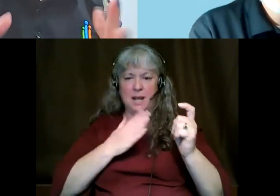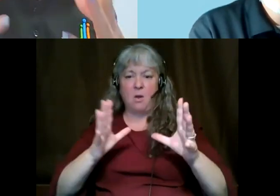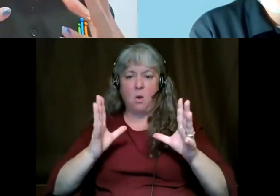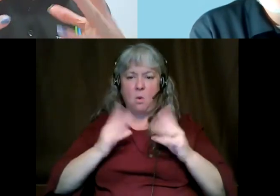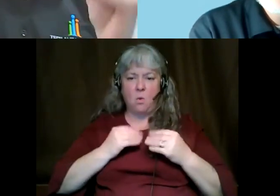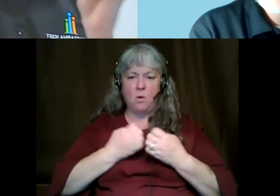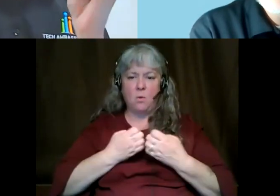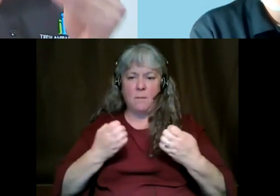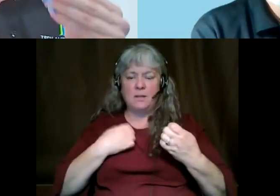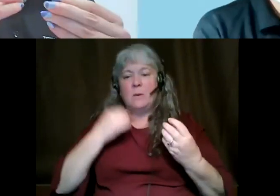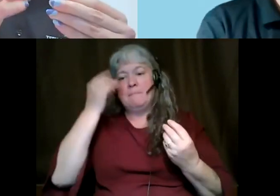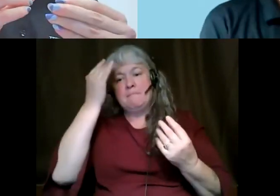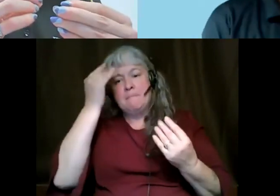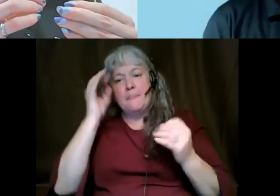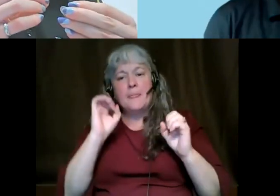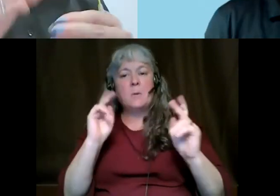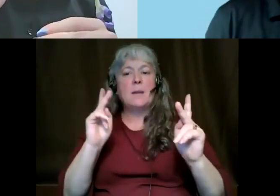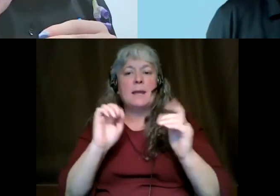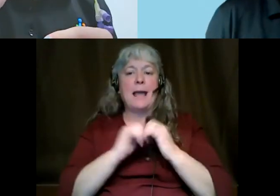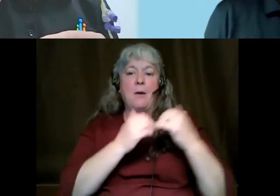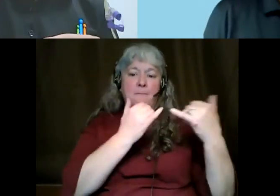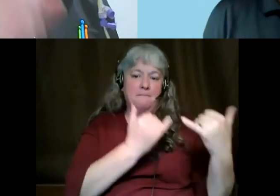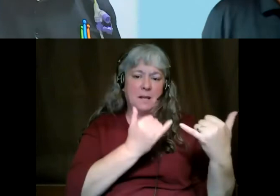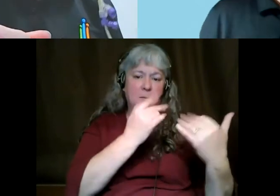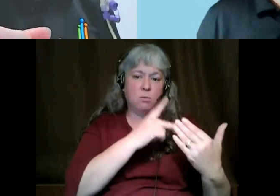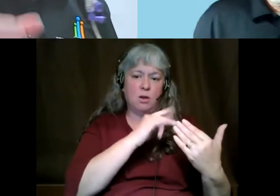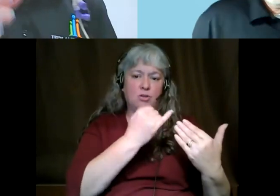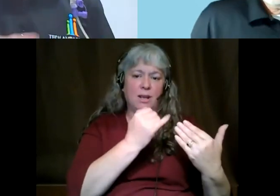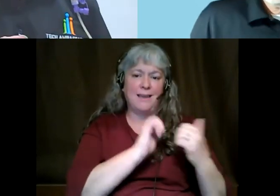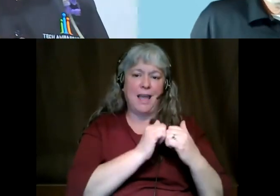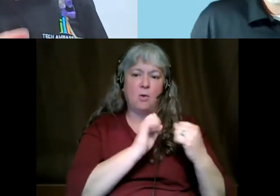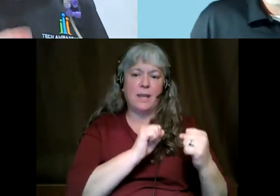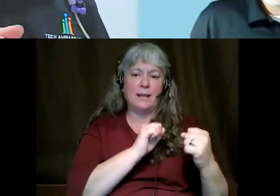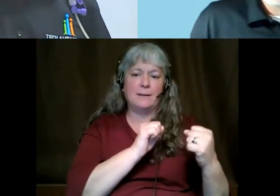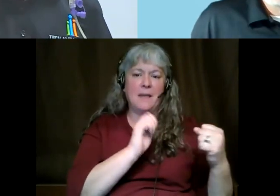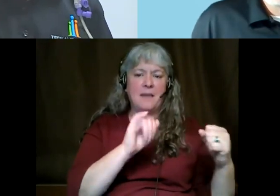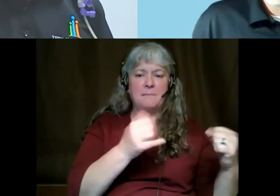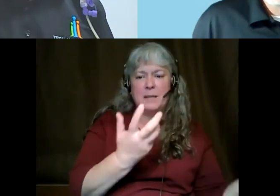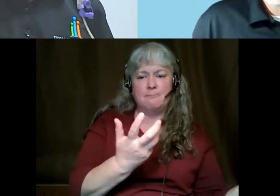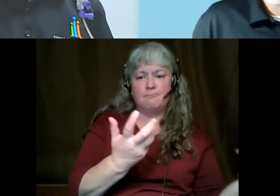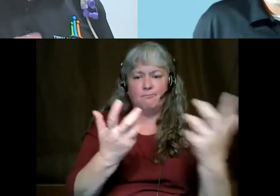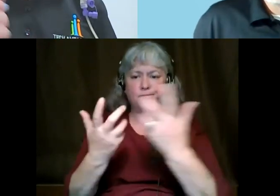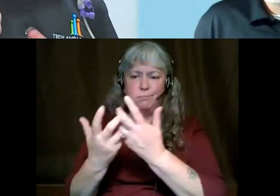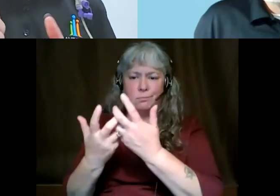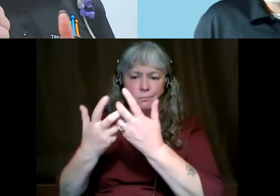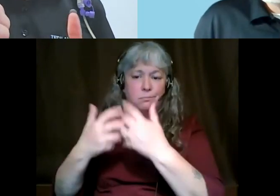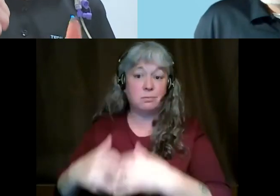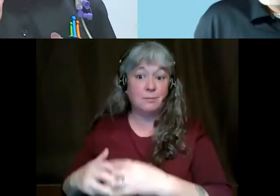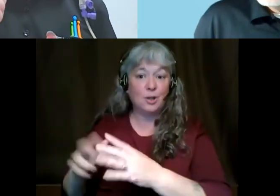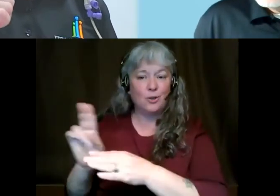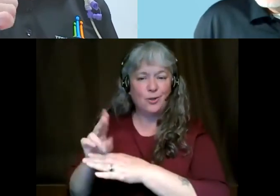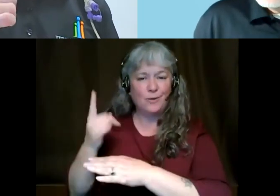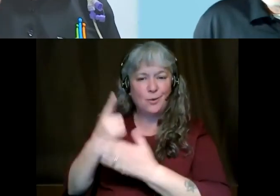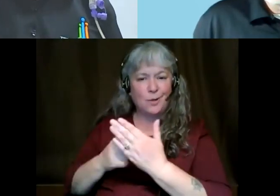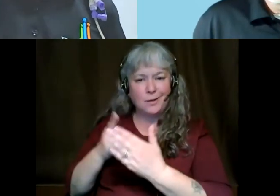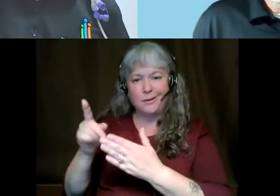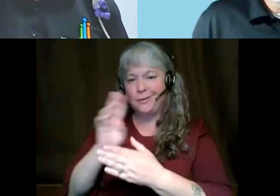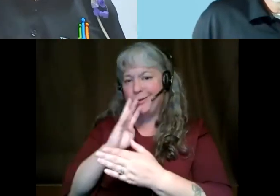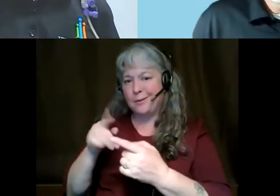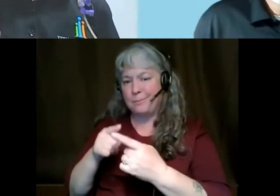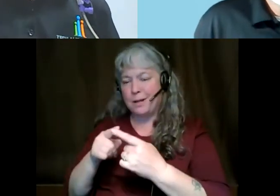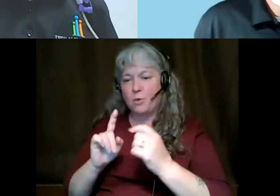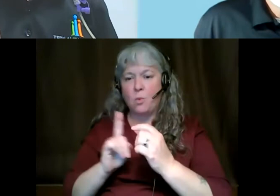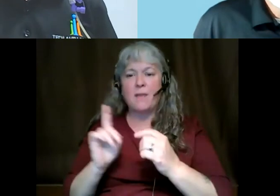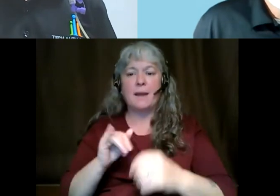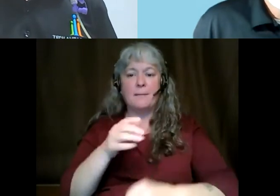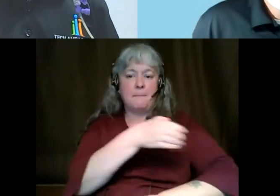thinking through how I have that project currently and how it could completely be adapted for what you're talking about here, where instead of the power being